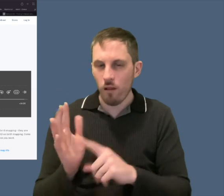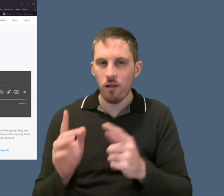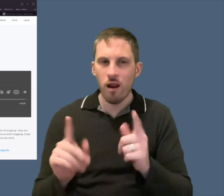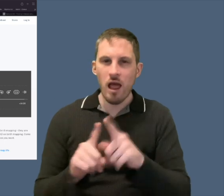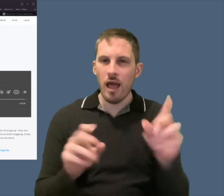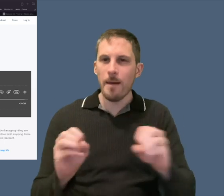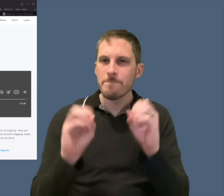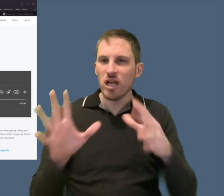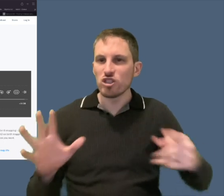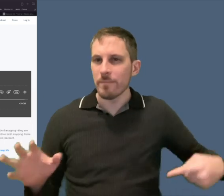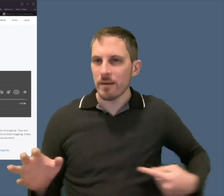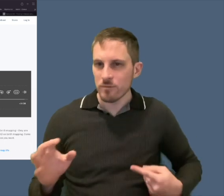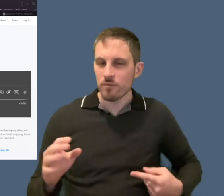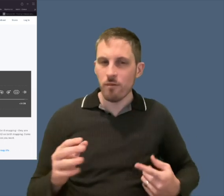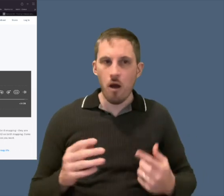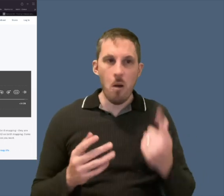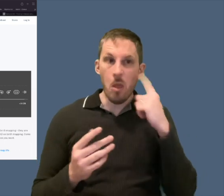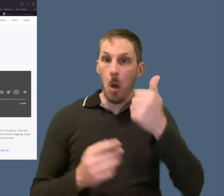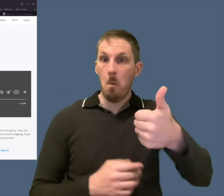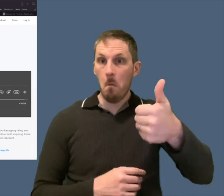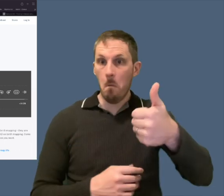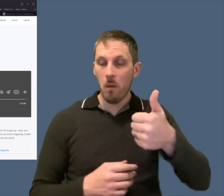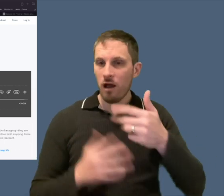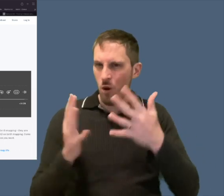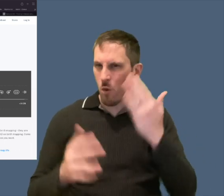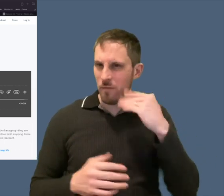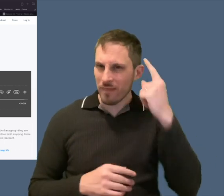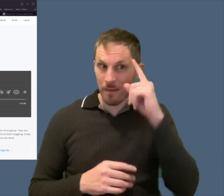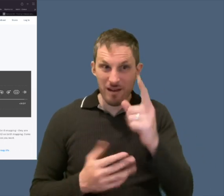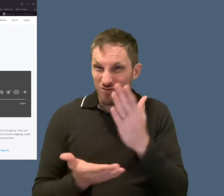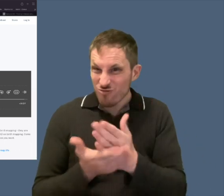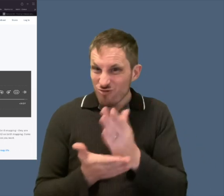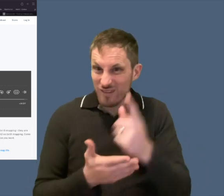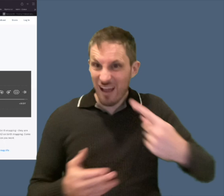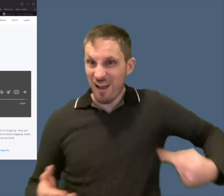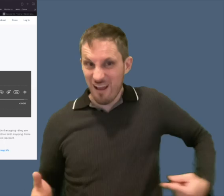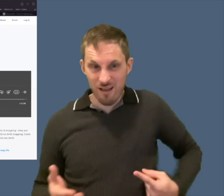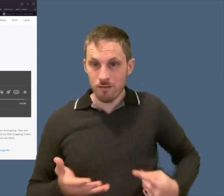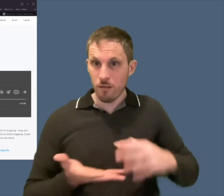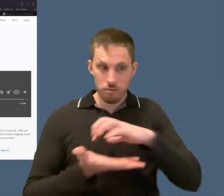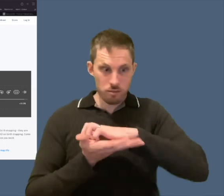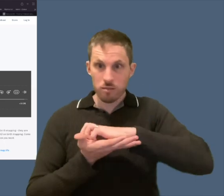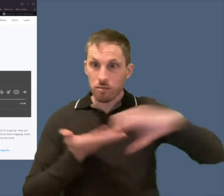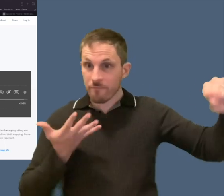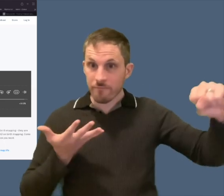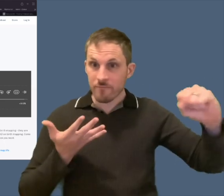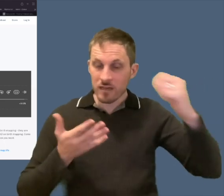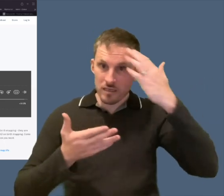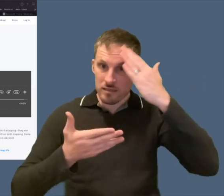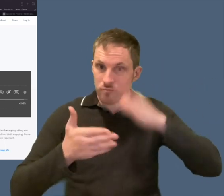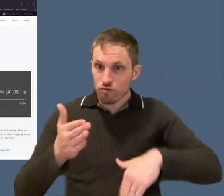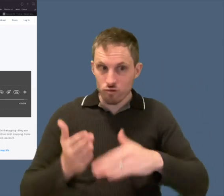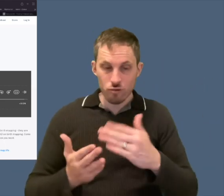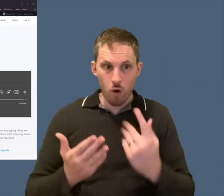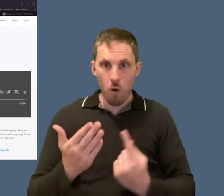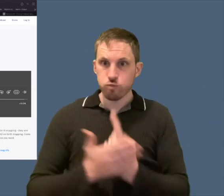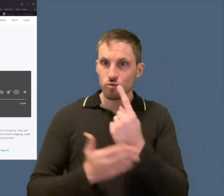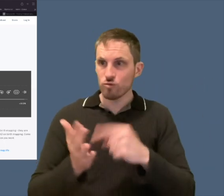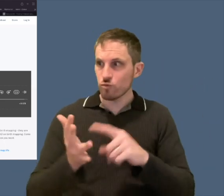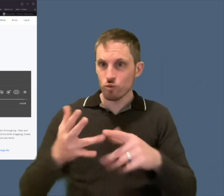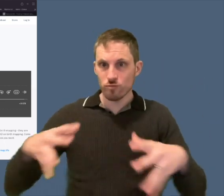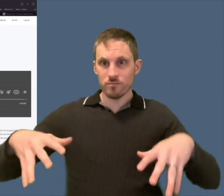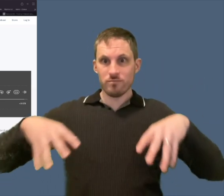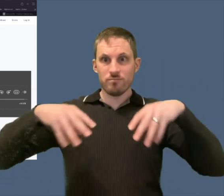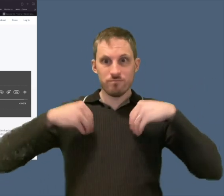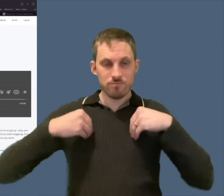epidural. These epidurals have robbed us of an opportunity to really embrace what